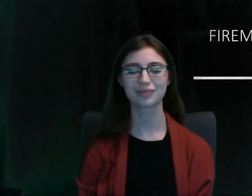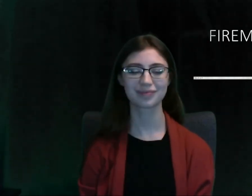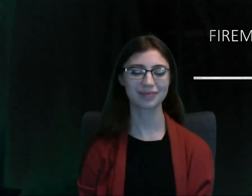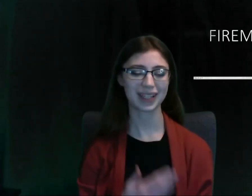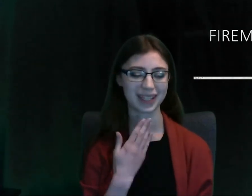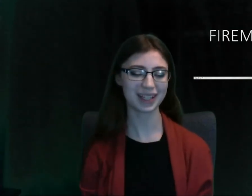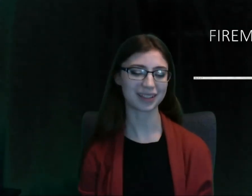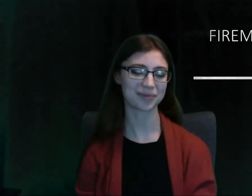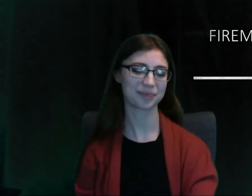Good.